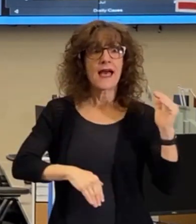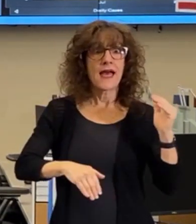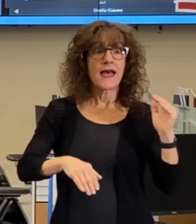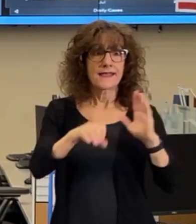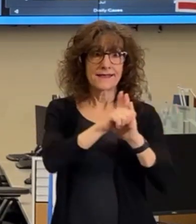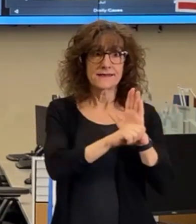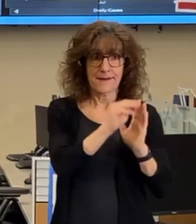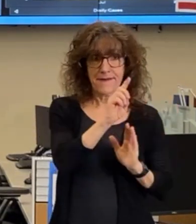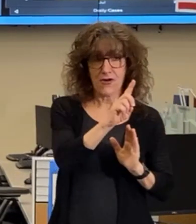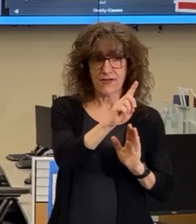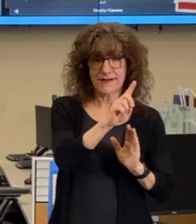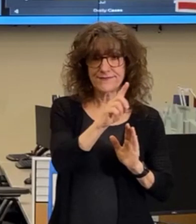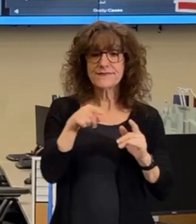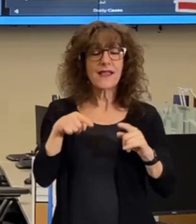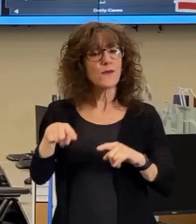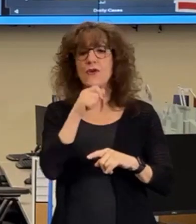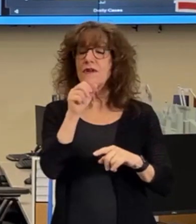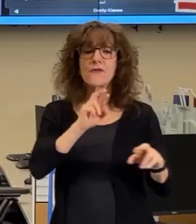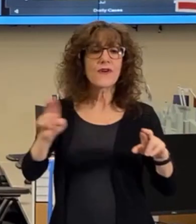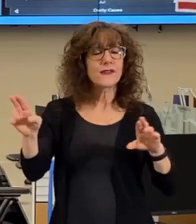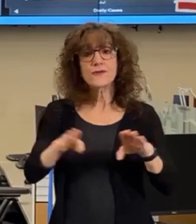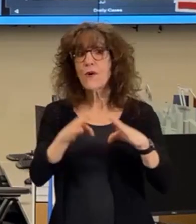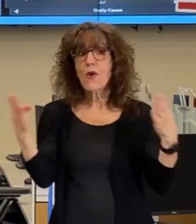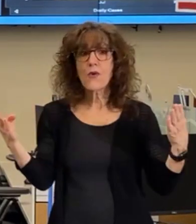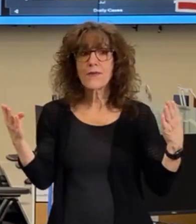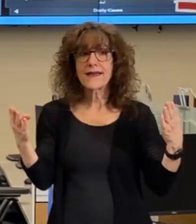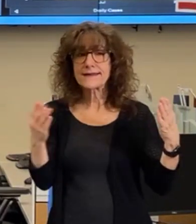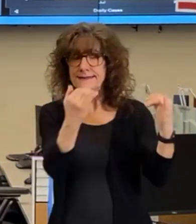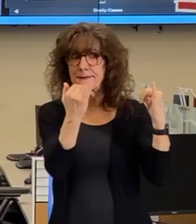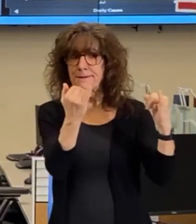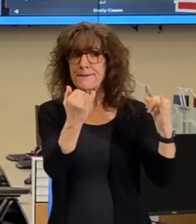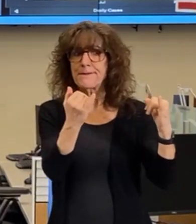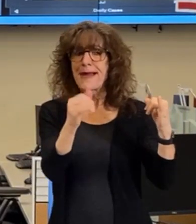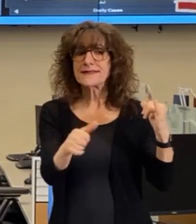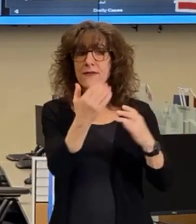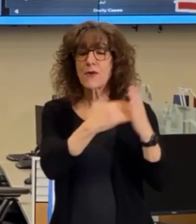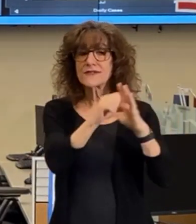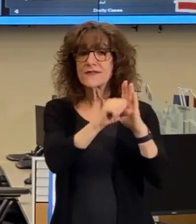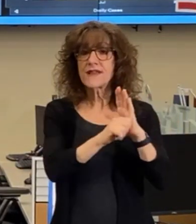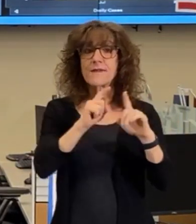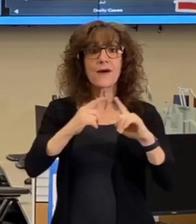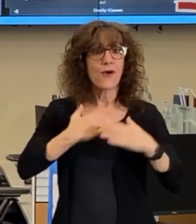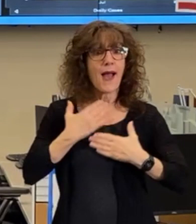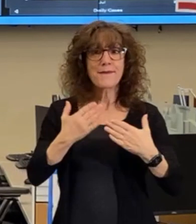of the state. And while we are not ready to open as far as the rest of the state at this point, we are pleased by the